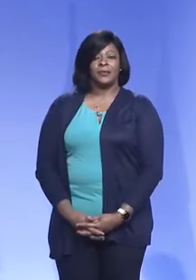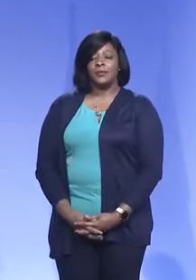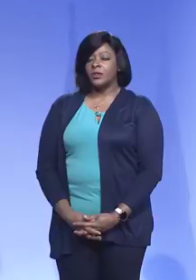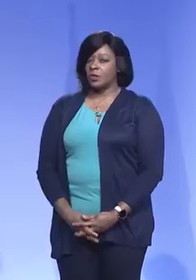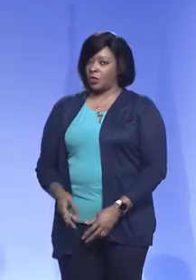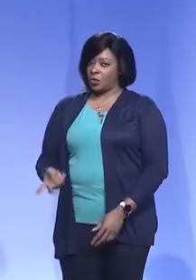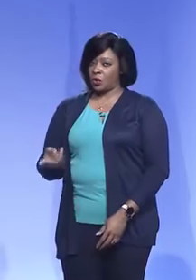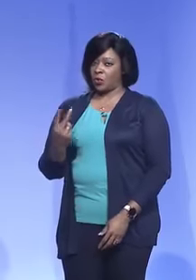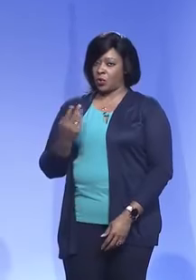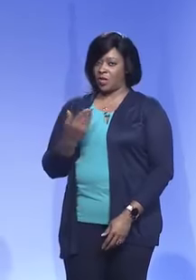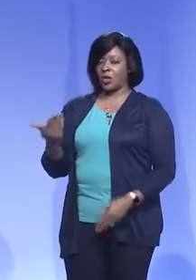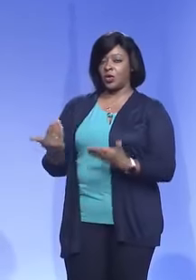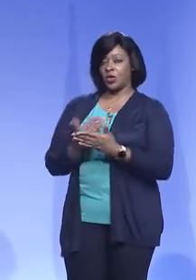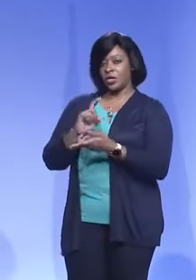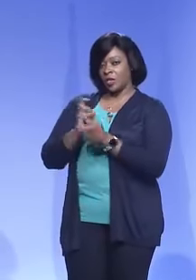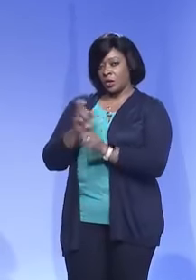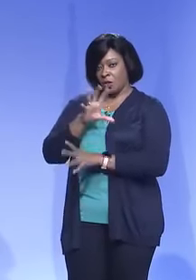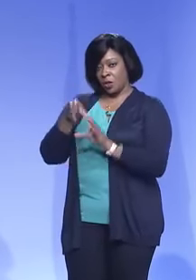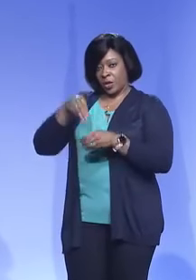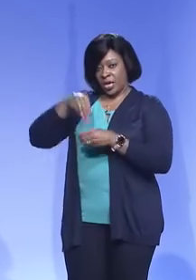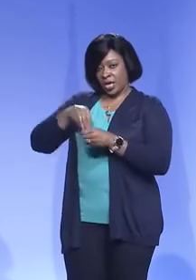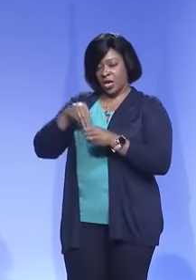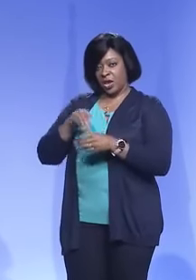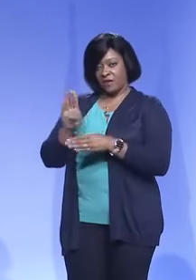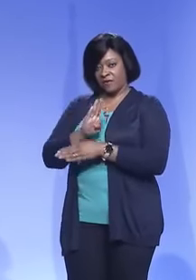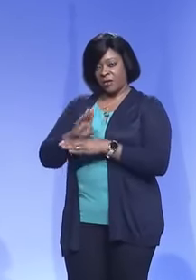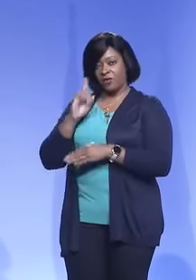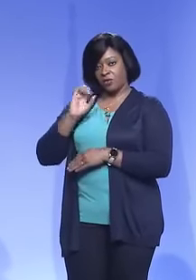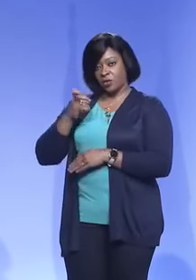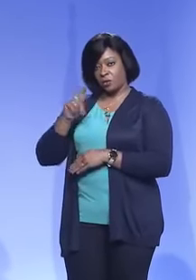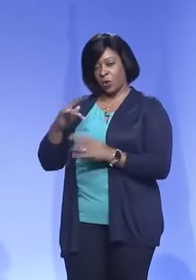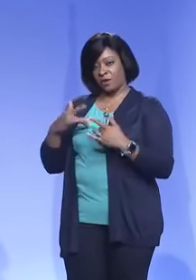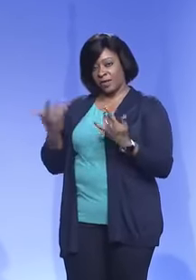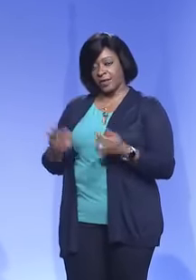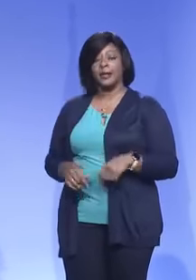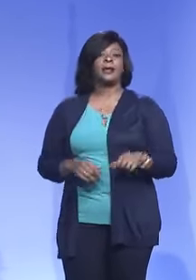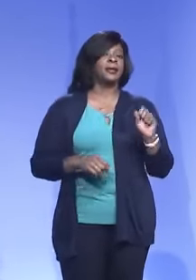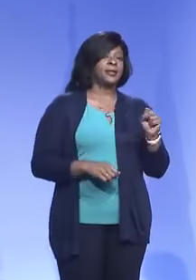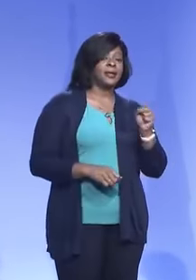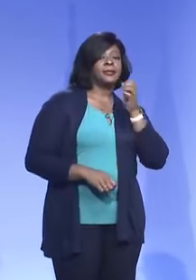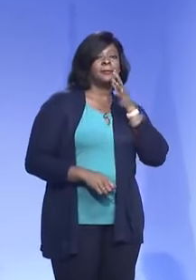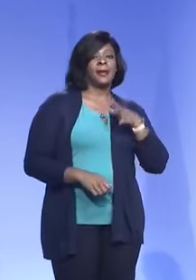Do the new changes include indoor venues for sporting events? Yes, ma'am.